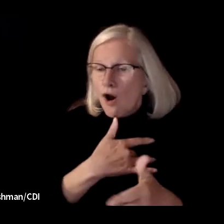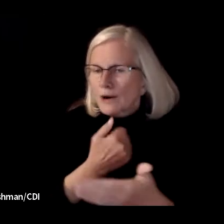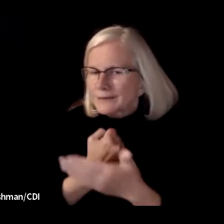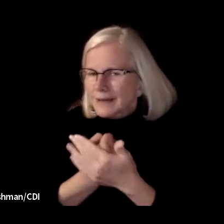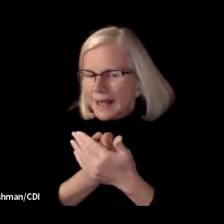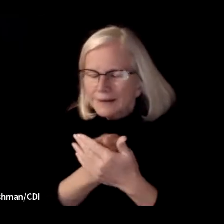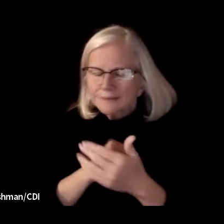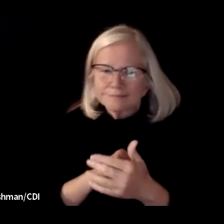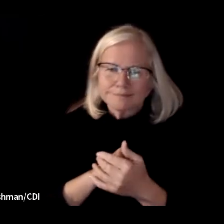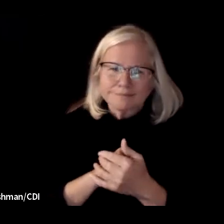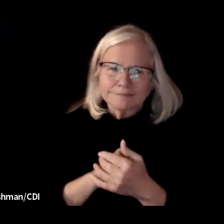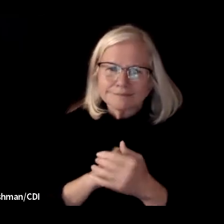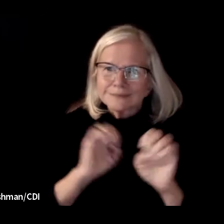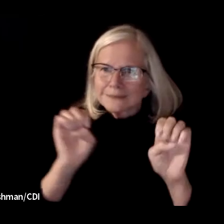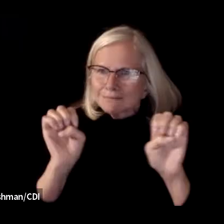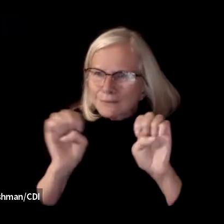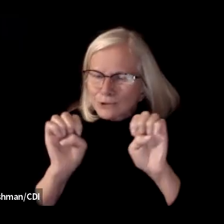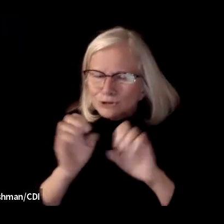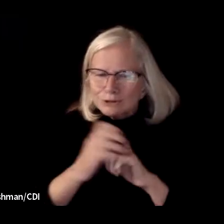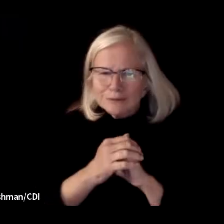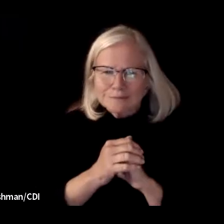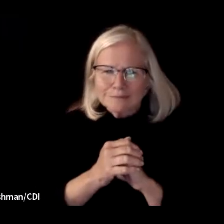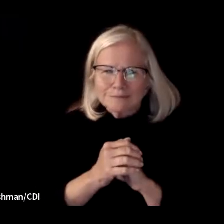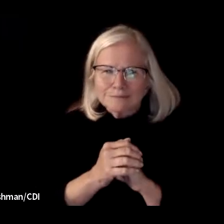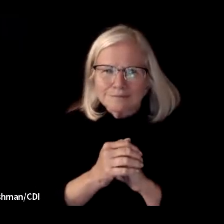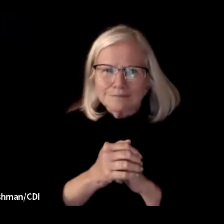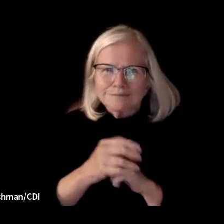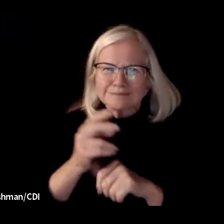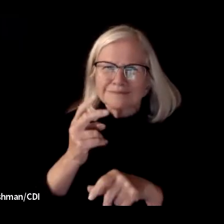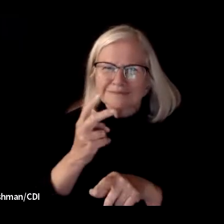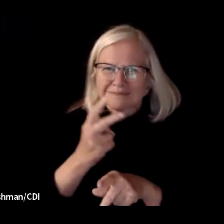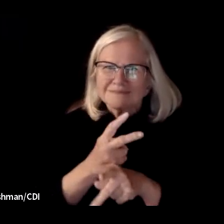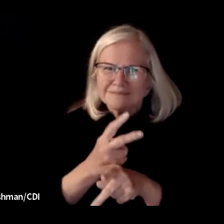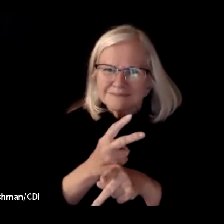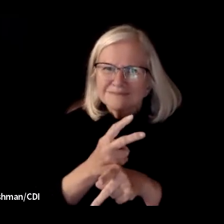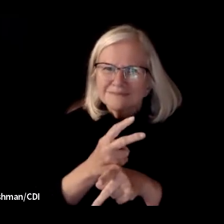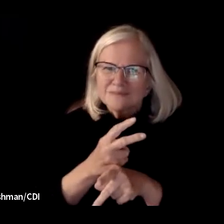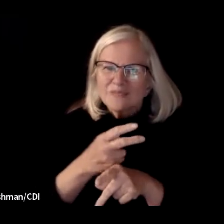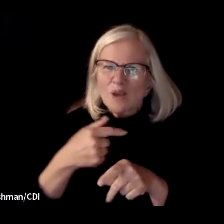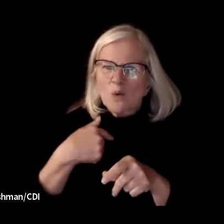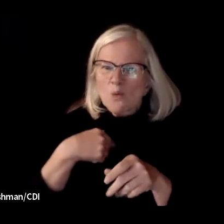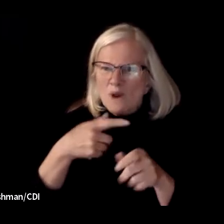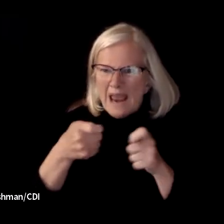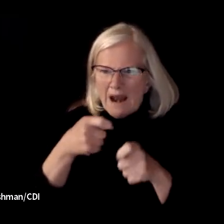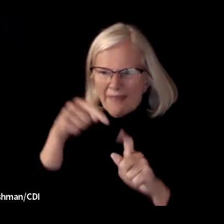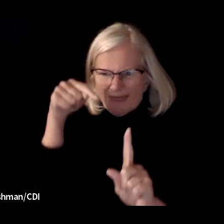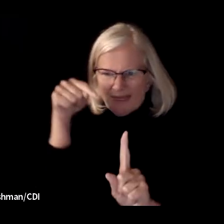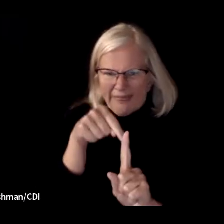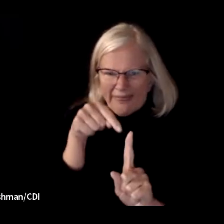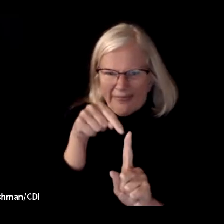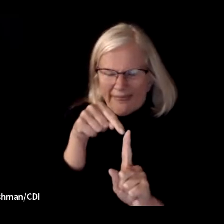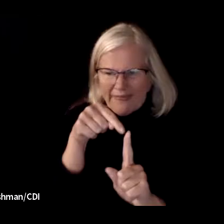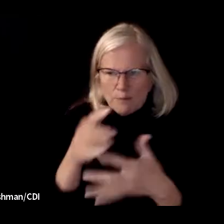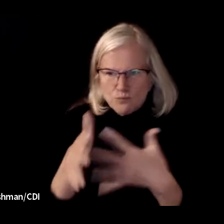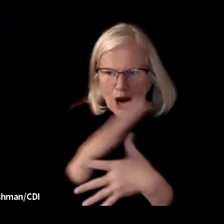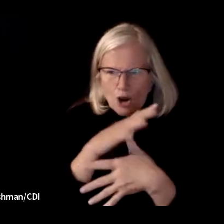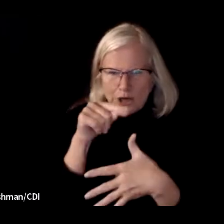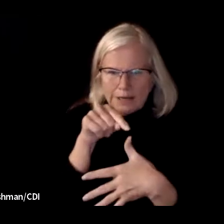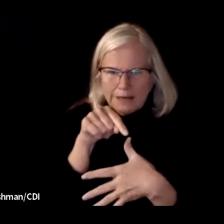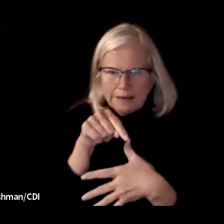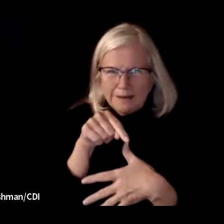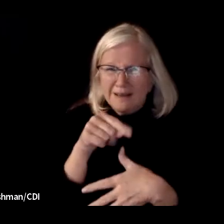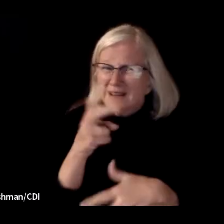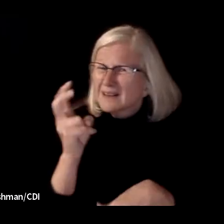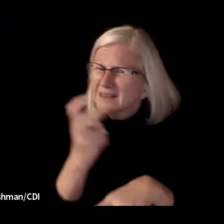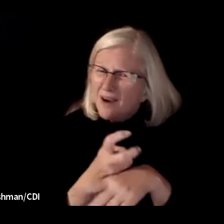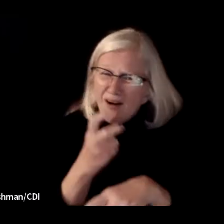medical emergencies are being cared for appropriately. And is a part of the problem with the staff, with the fullness of the hospital right now, is there's a lot